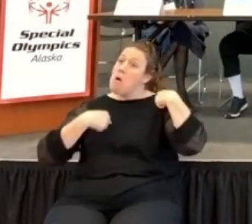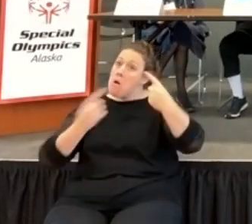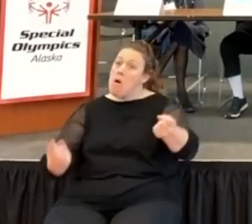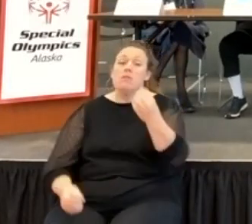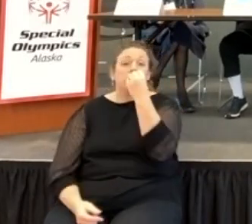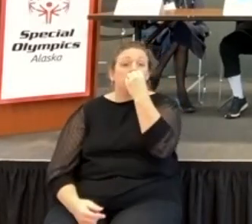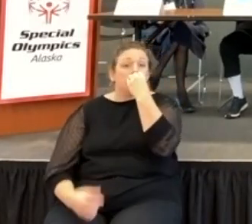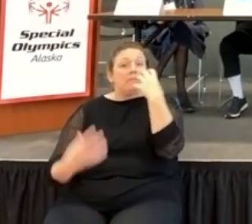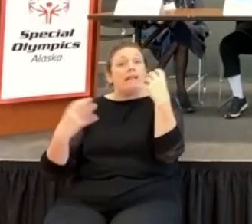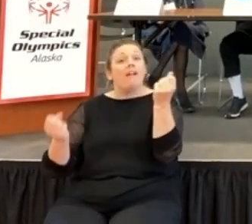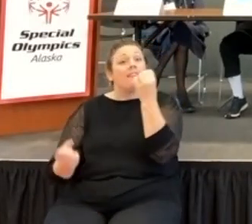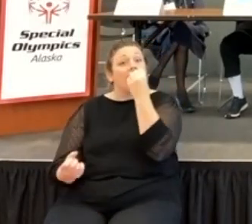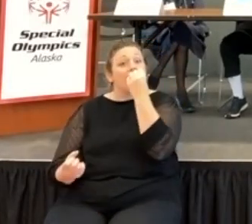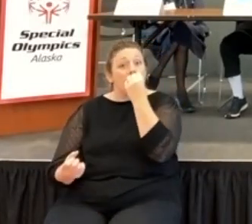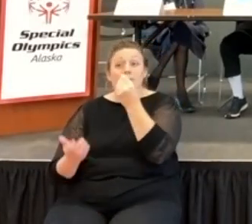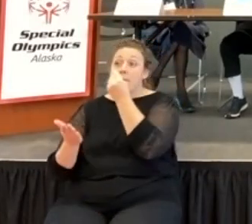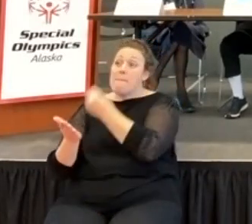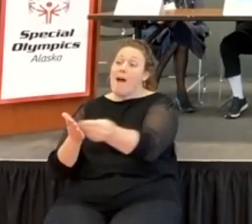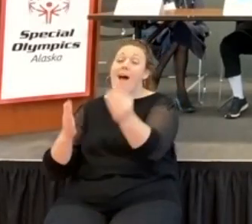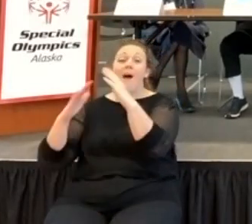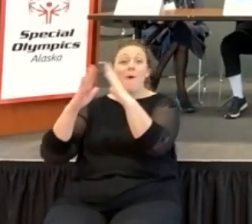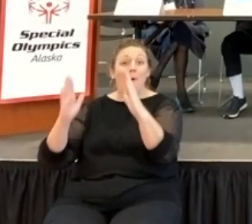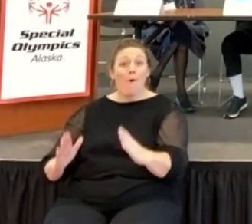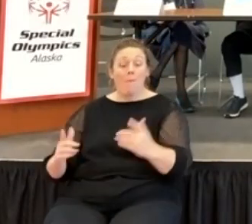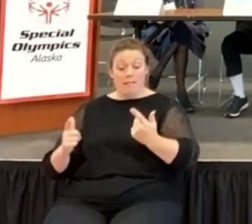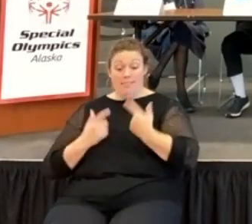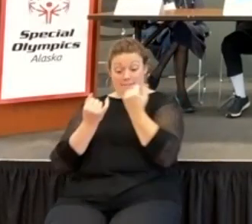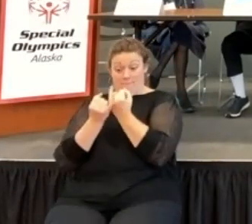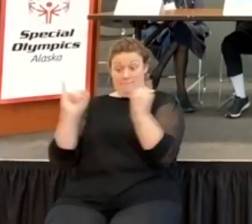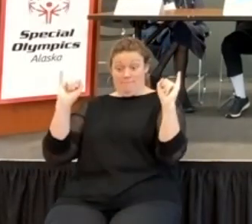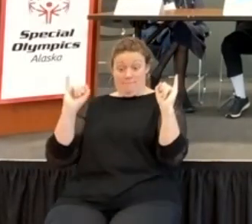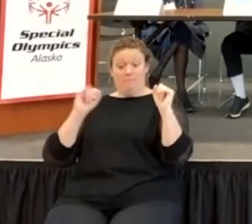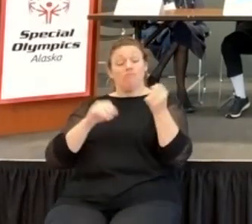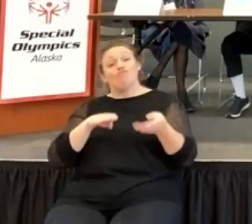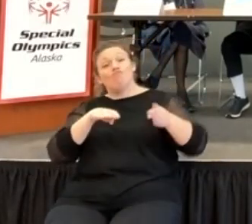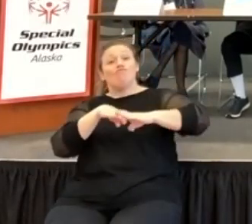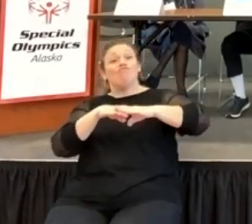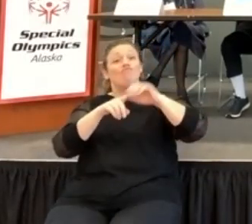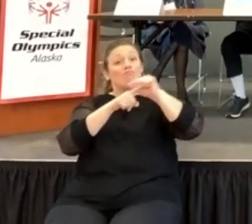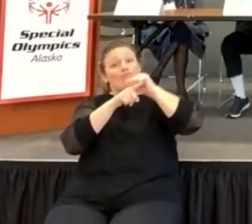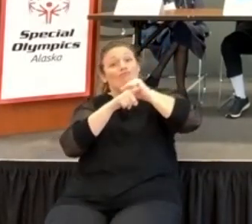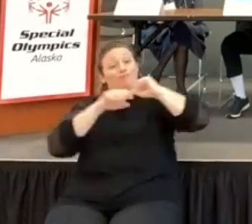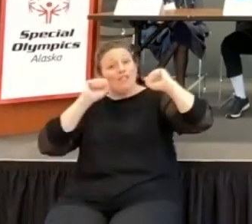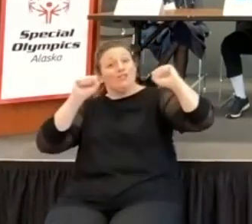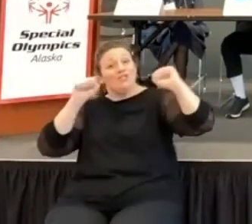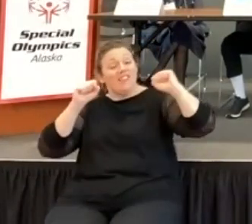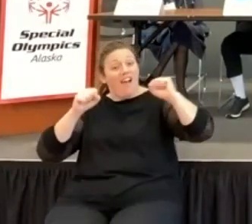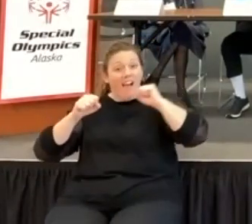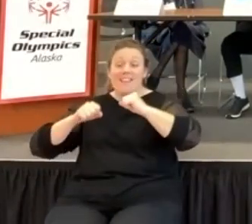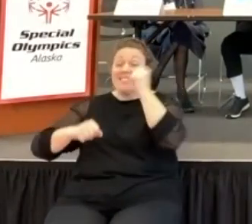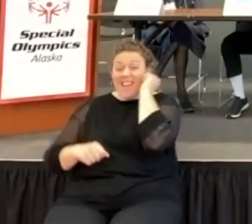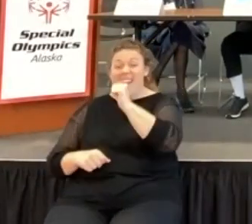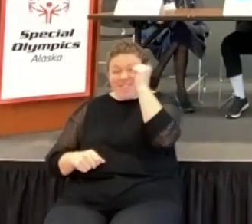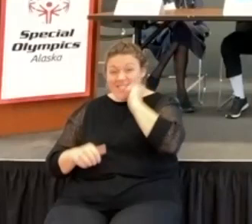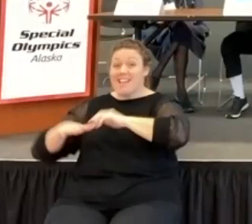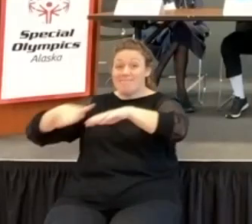a house, living independently, exercising more, walking every day, and making